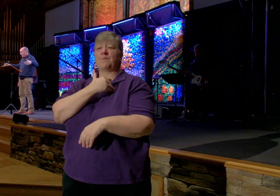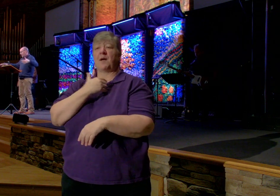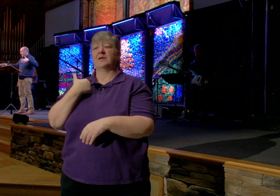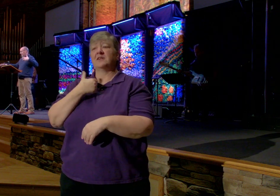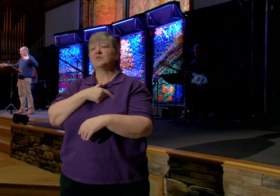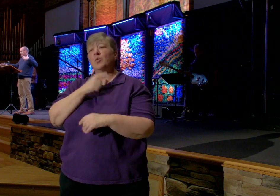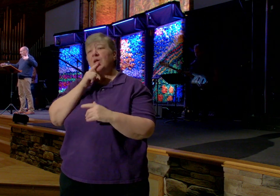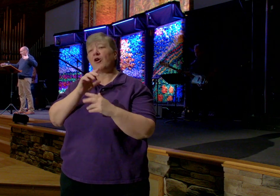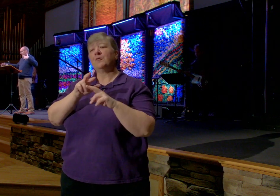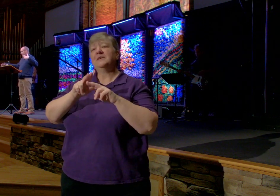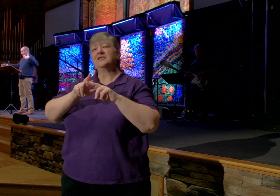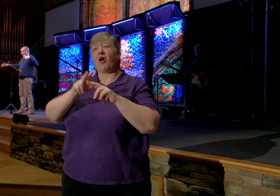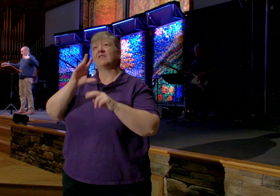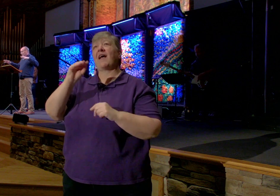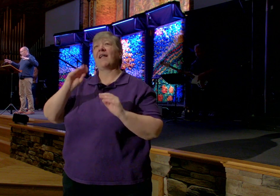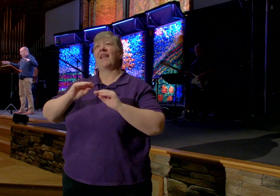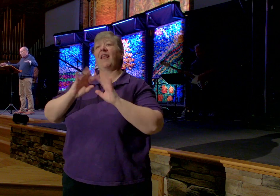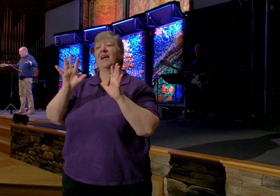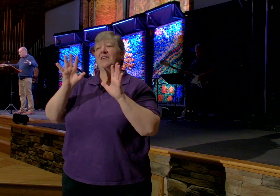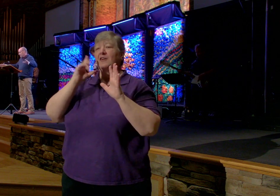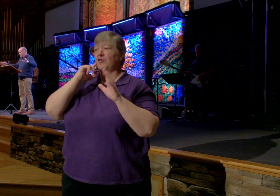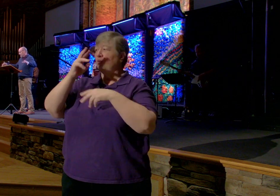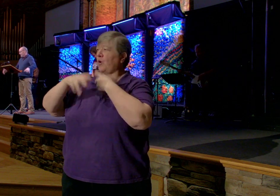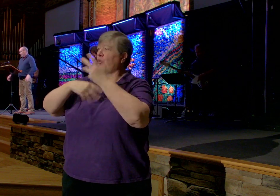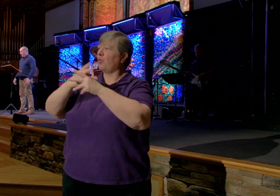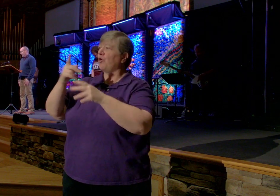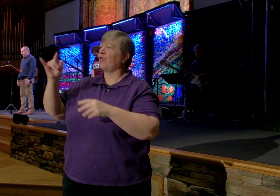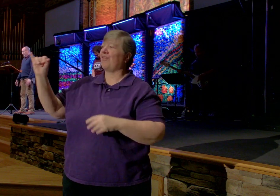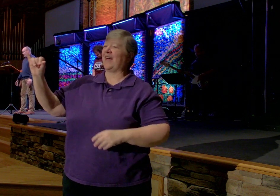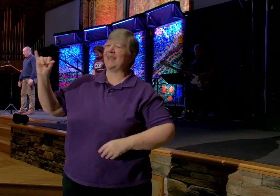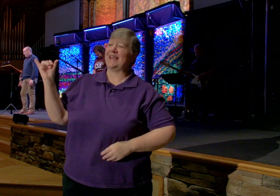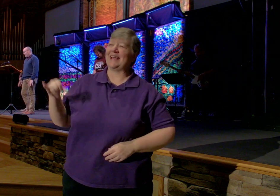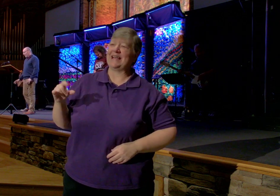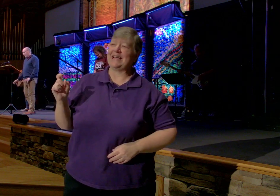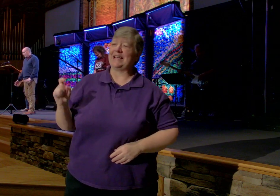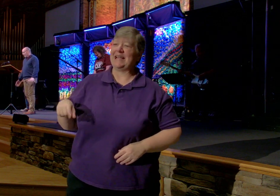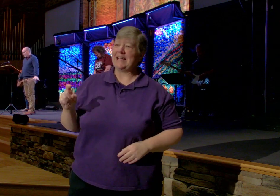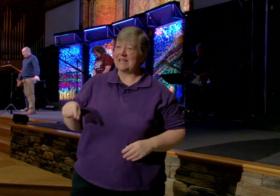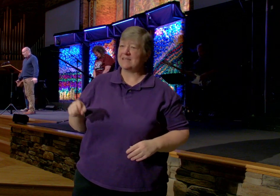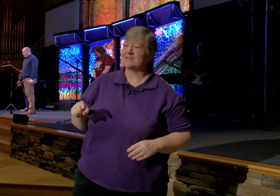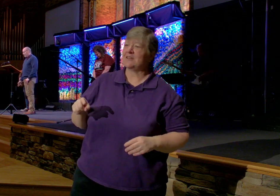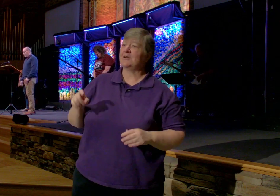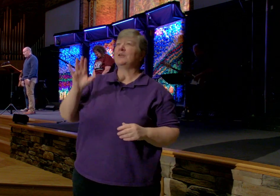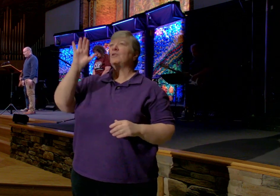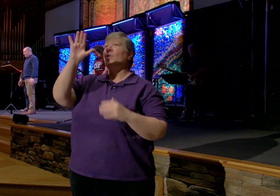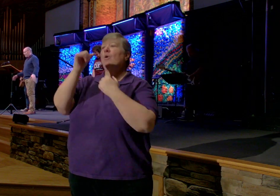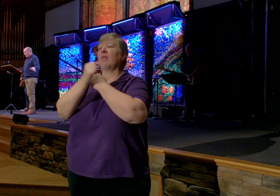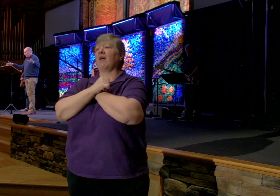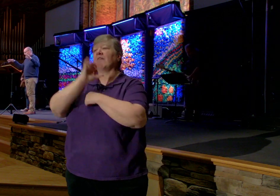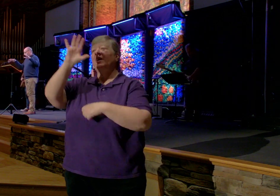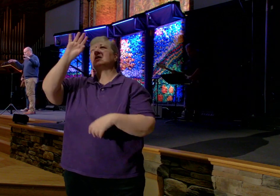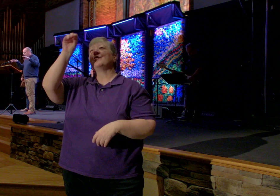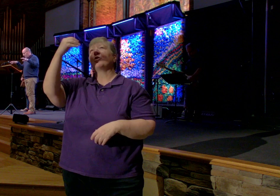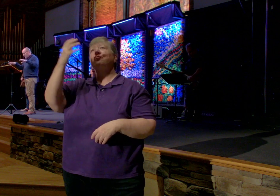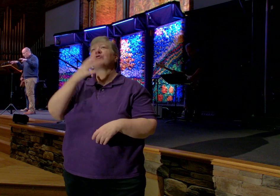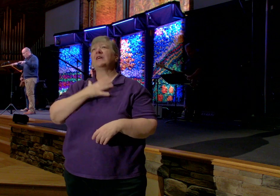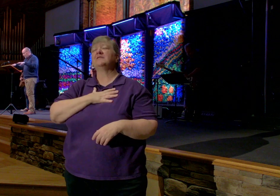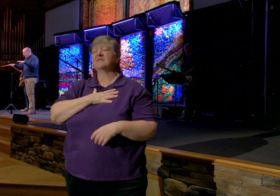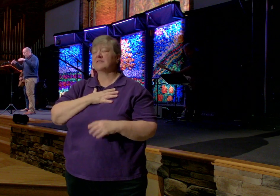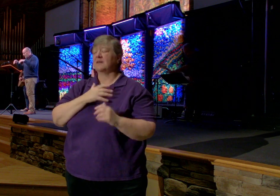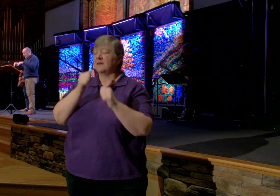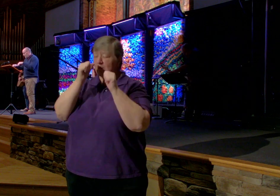we are to be your salt and light to a world that desperately needs to know of your love and your grace. Would